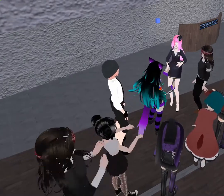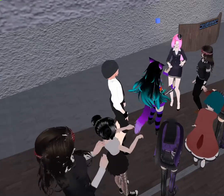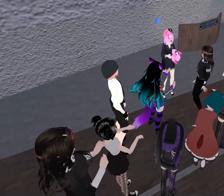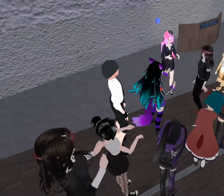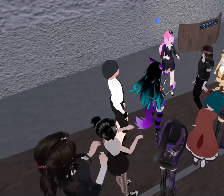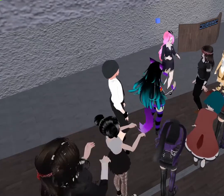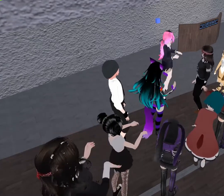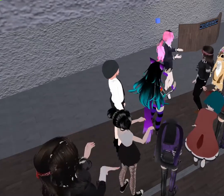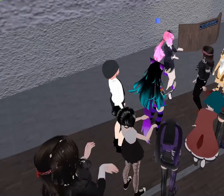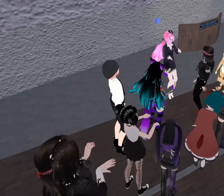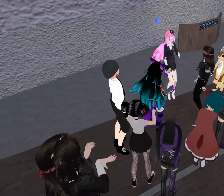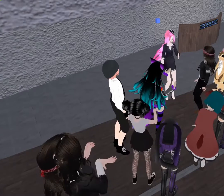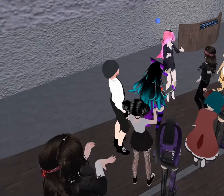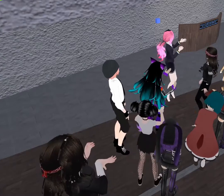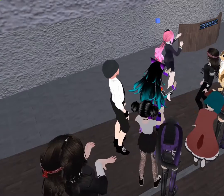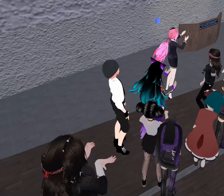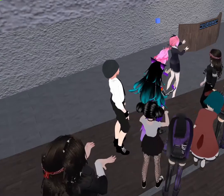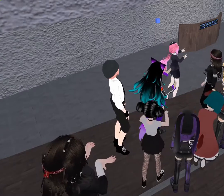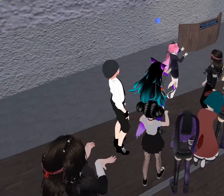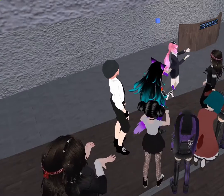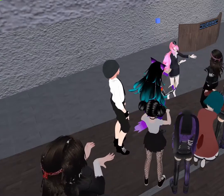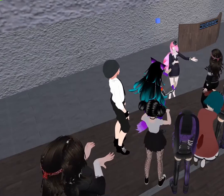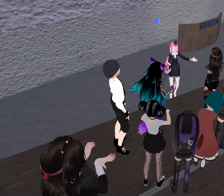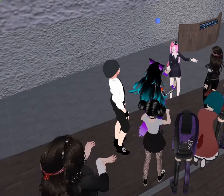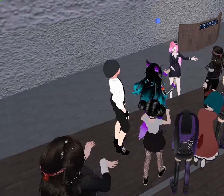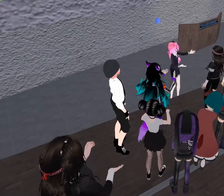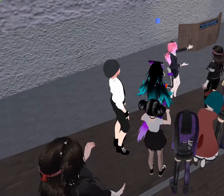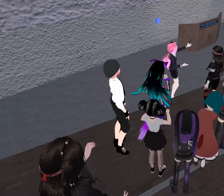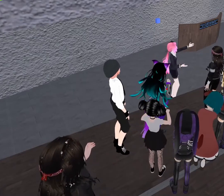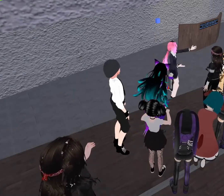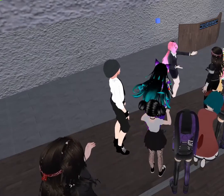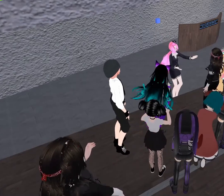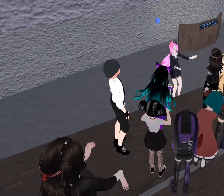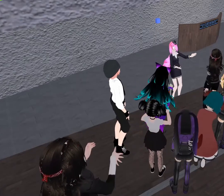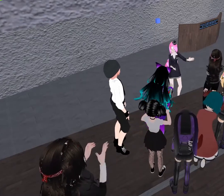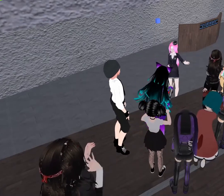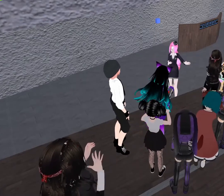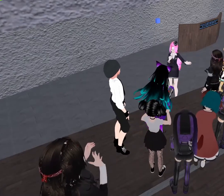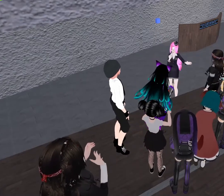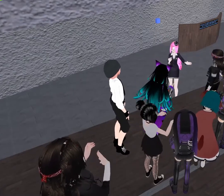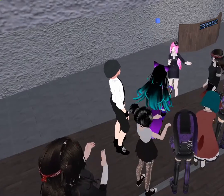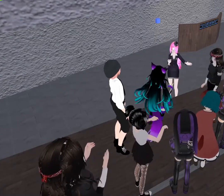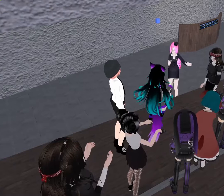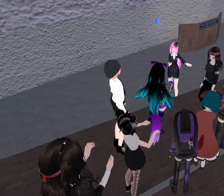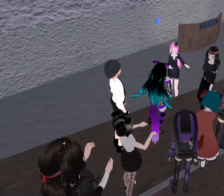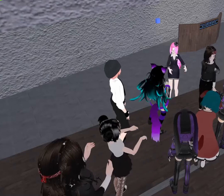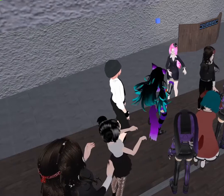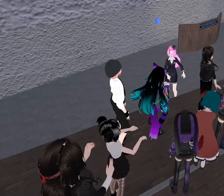Oh yeah, so my plan is like the group goes up, and then while you guys are presenting, we have everyone else in the crowd watching. That's fine. You'll be Yeah. acting